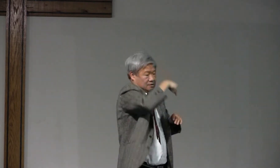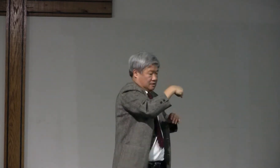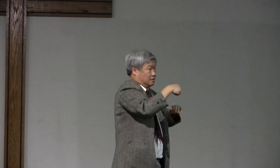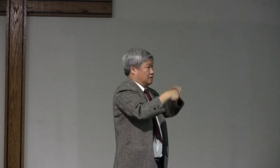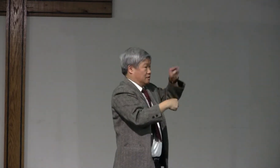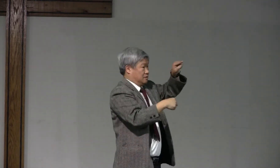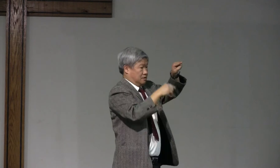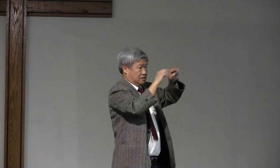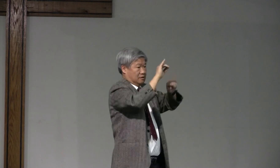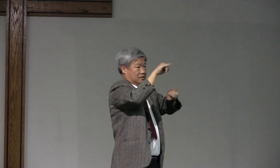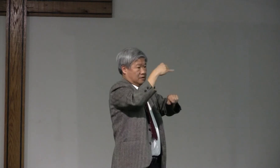969.